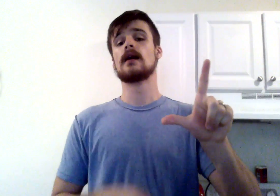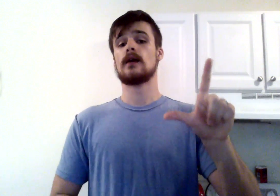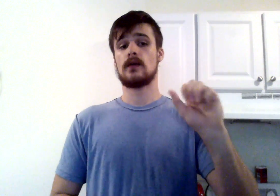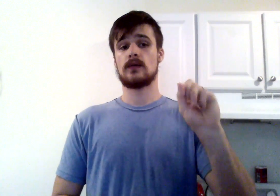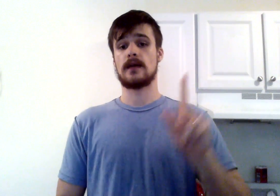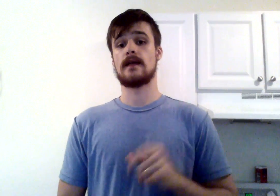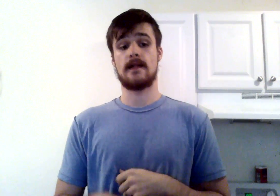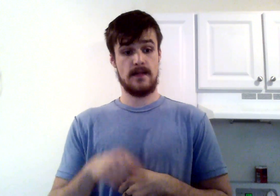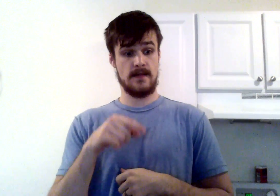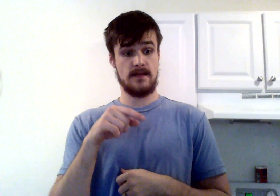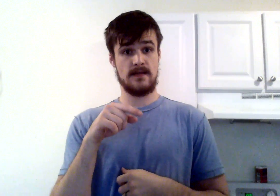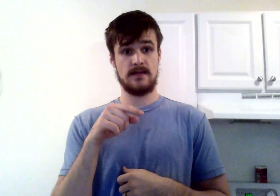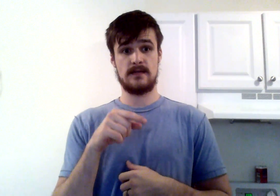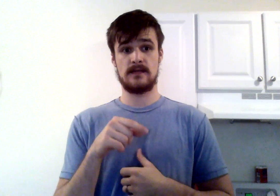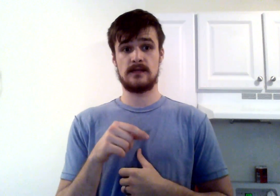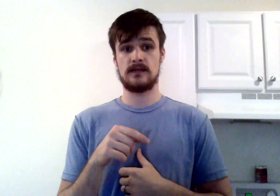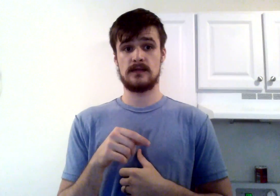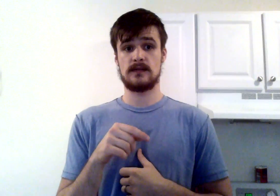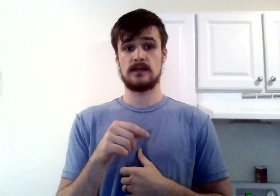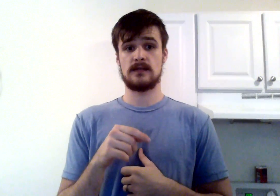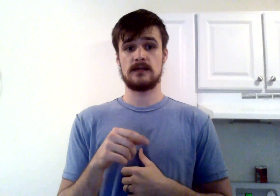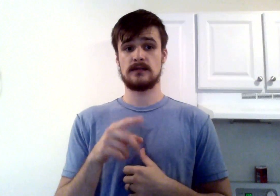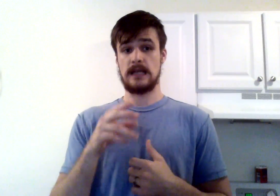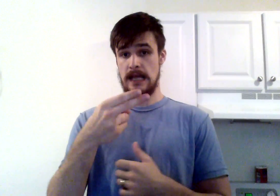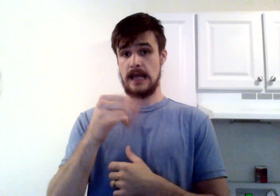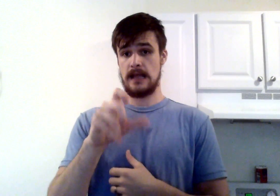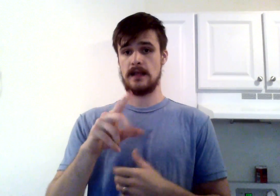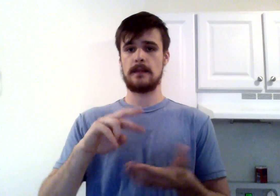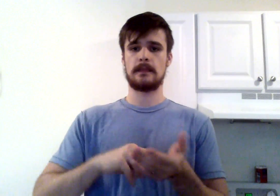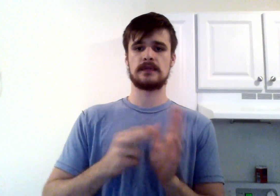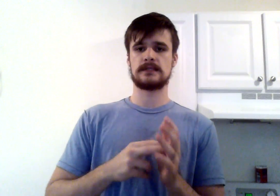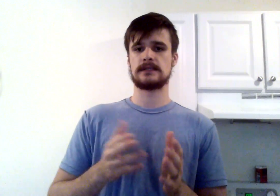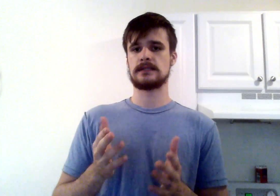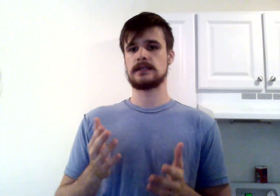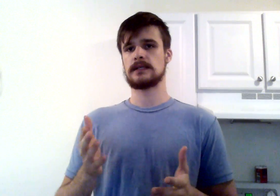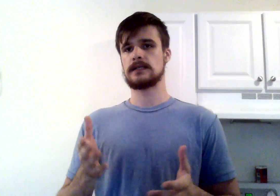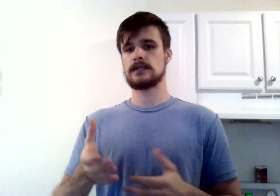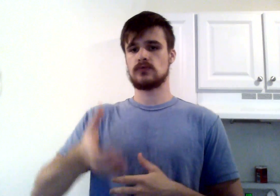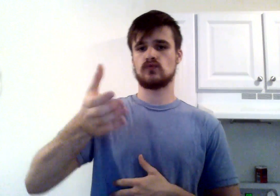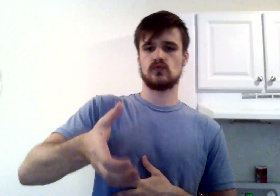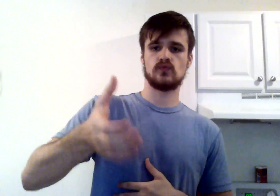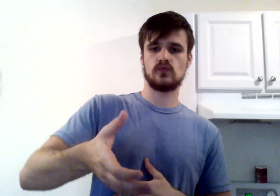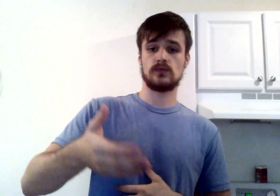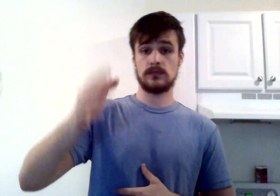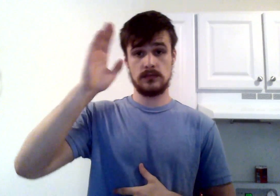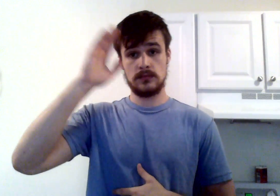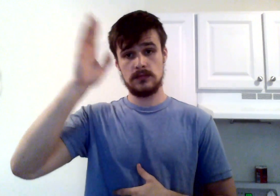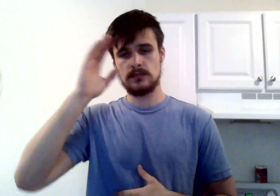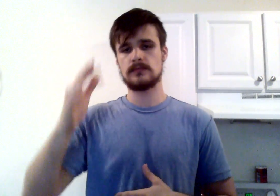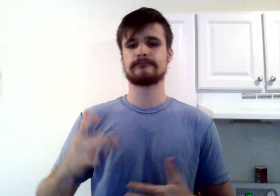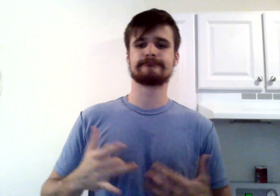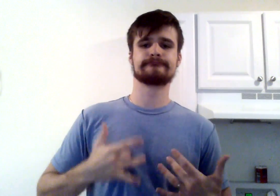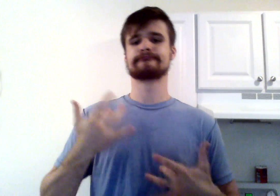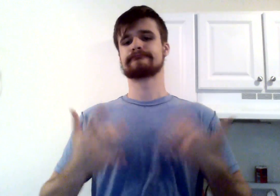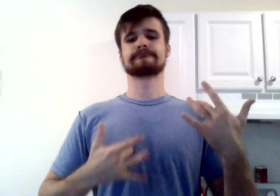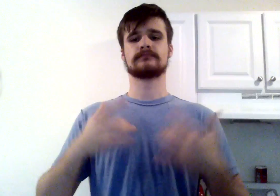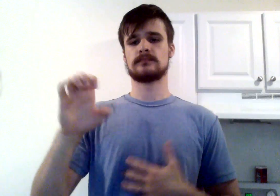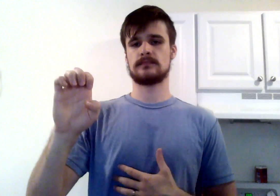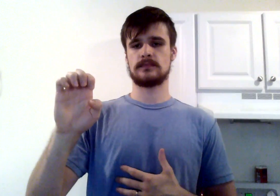this definition, to greet or acclaim enthusiastically, which is, I think, how our words will be received if we stand on these 4 things. So what do they stand